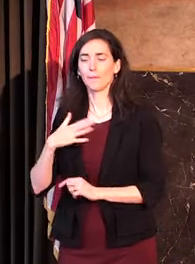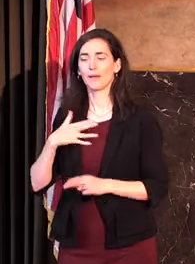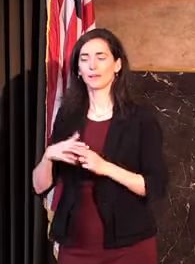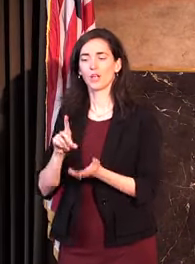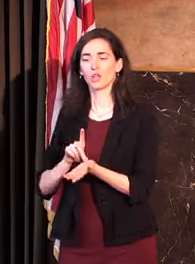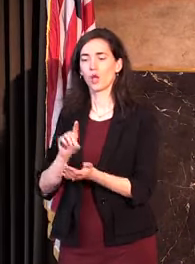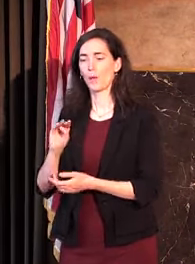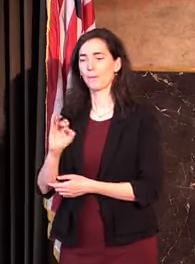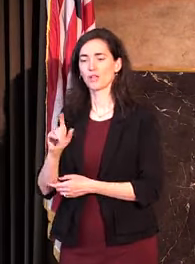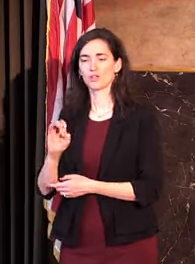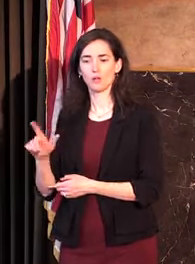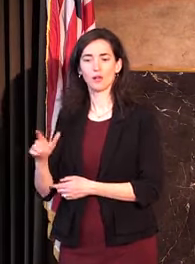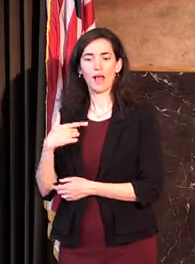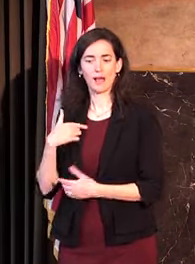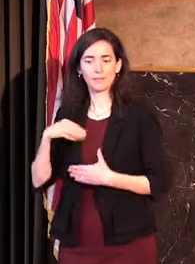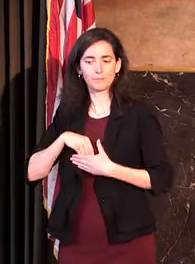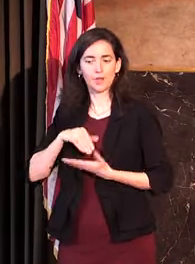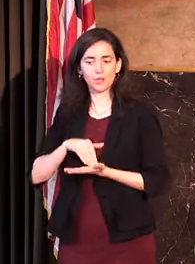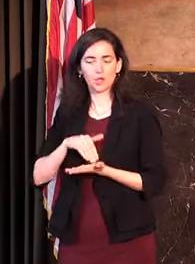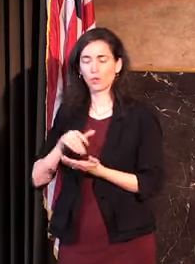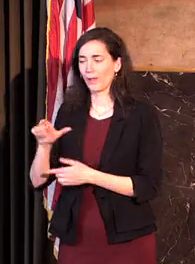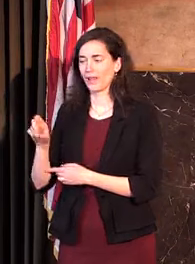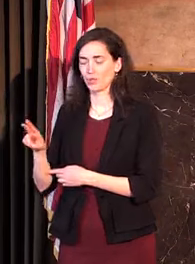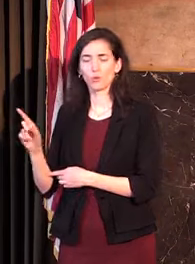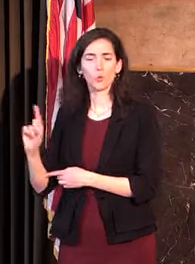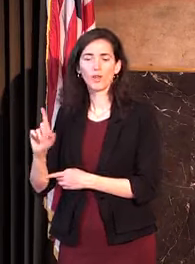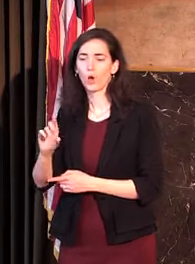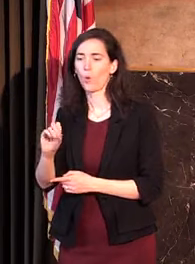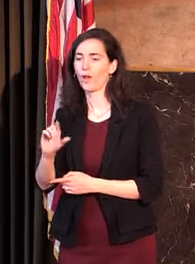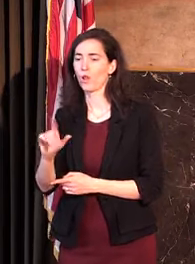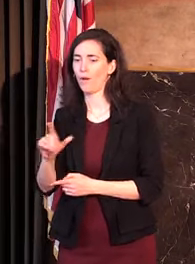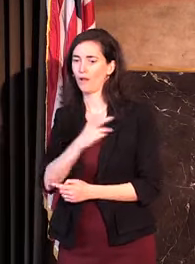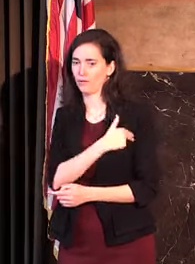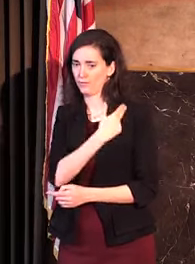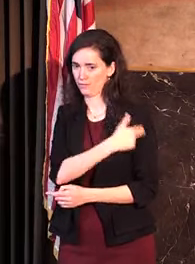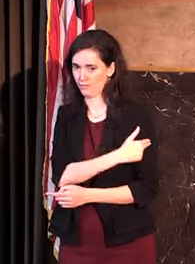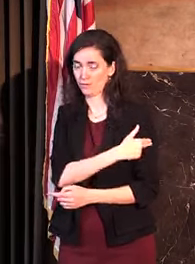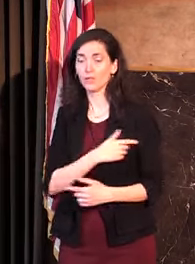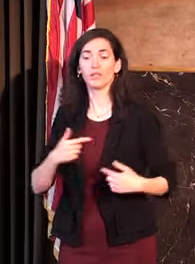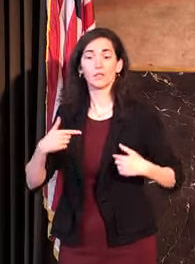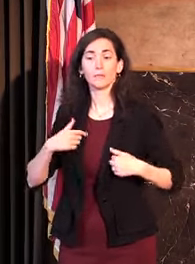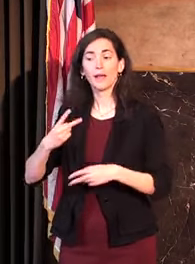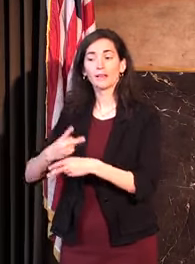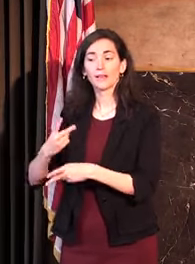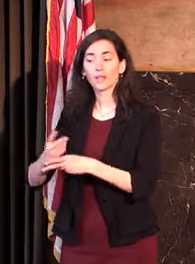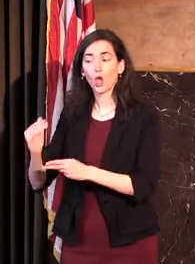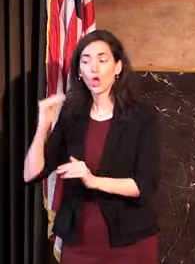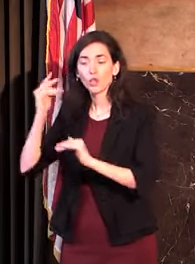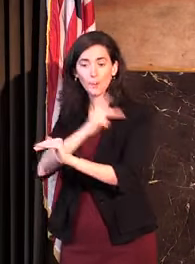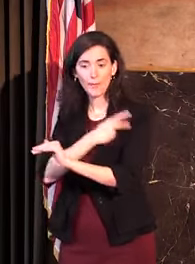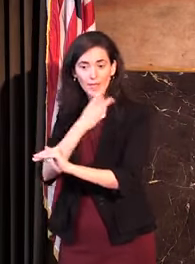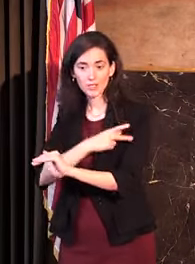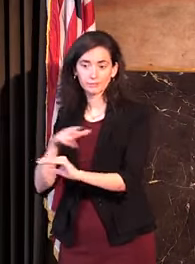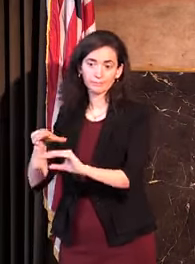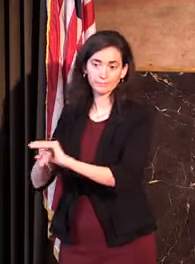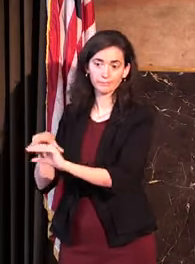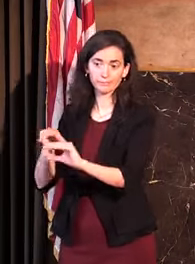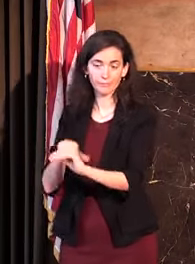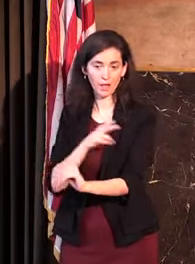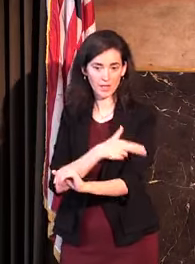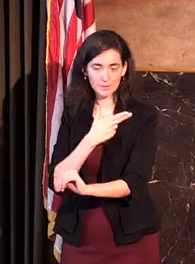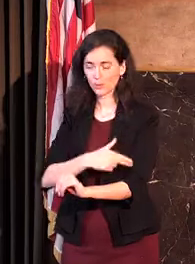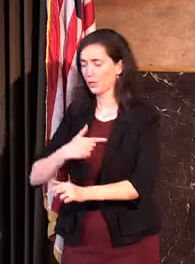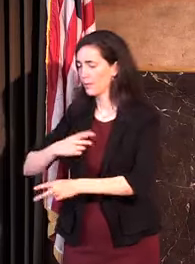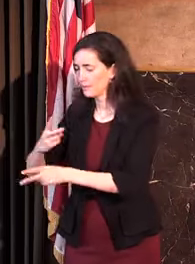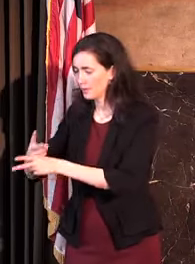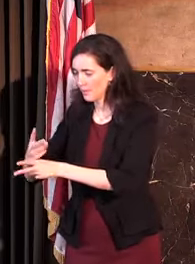medicine physician with LSU who practices at Our Lady of the Lake Hospital. I take care of hospitalized adult patients. And as I